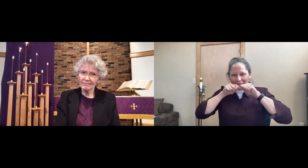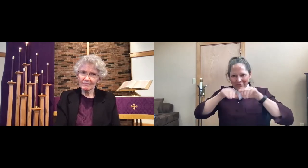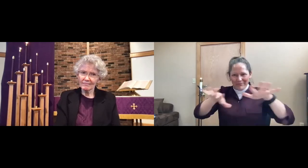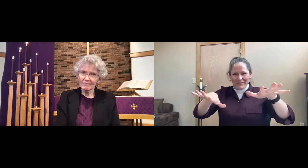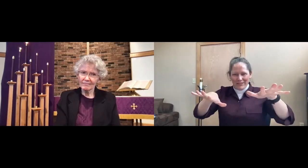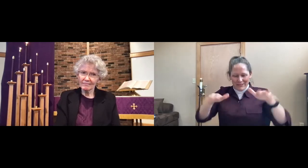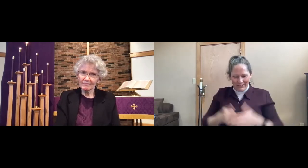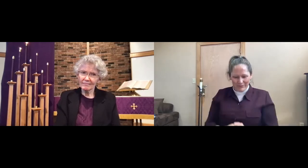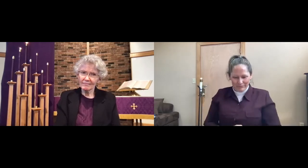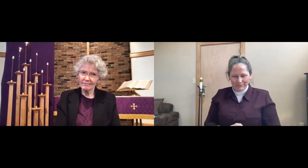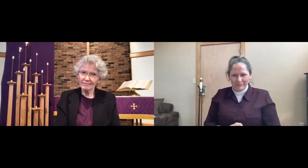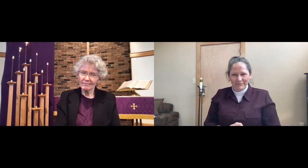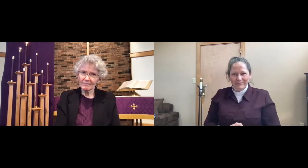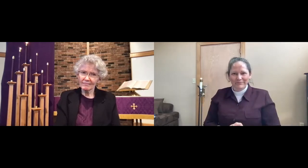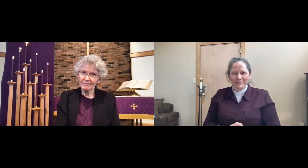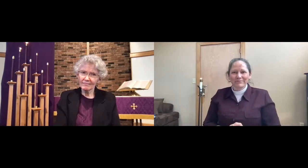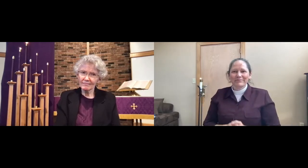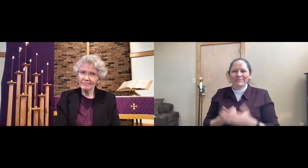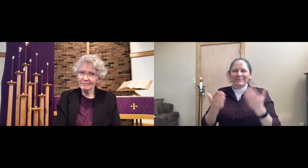Receive the blessing before you go.